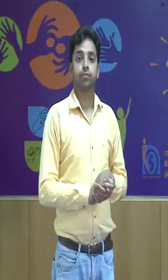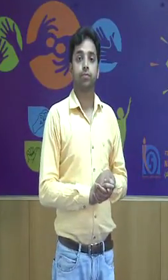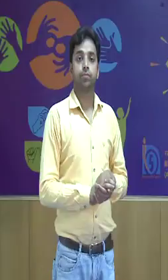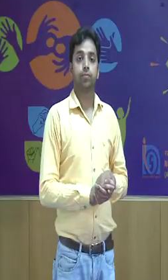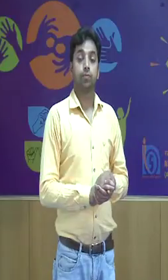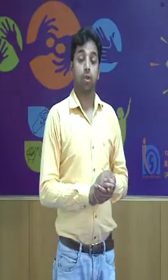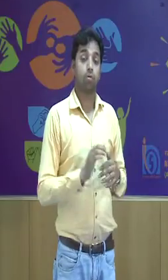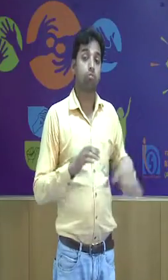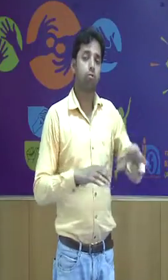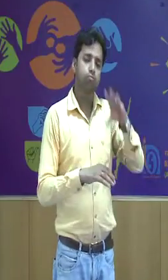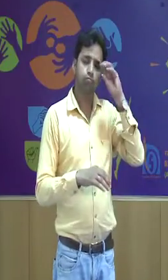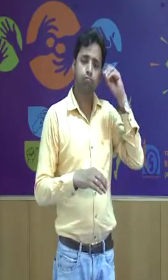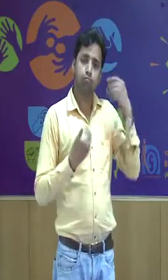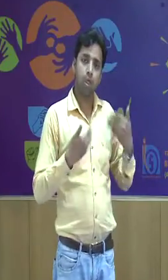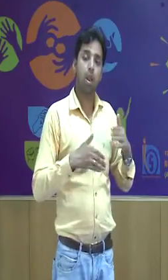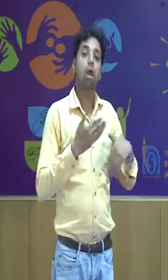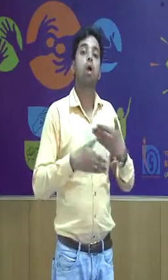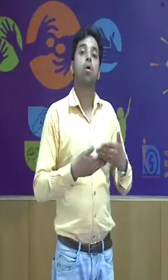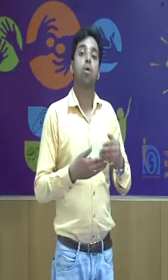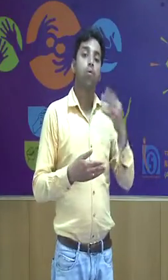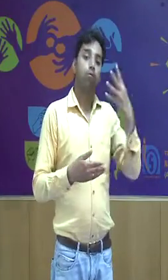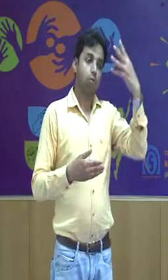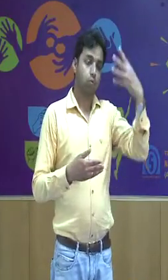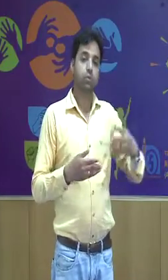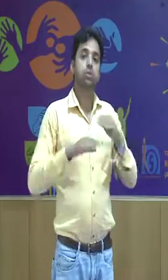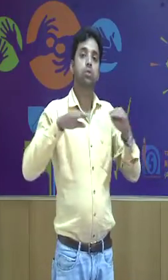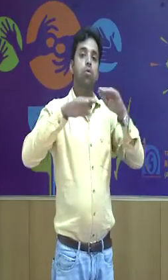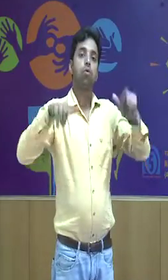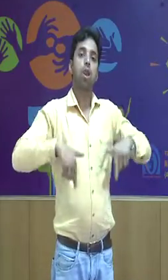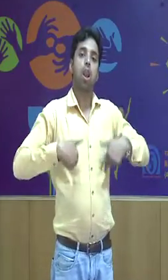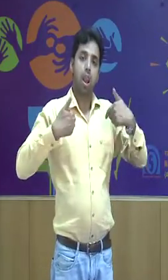We also learnt about the 4 stages of life.